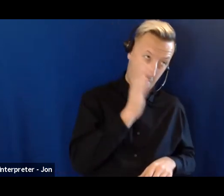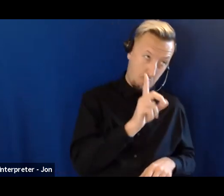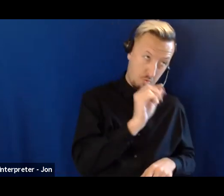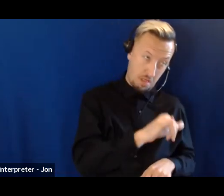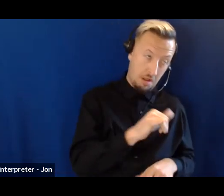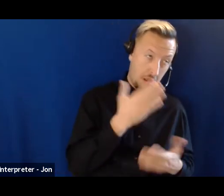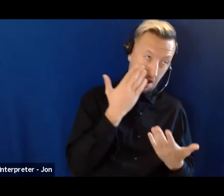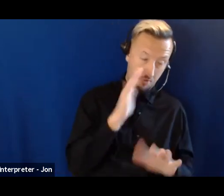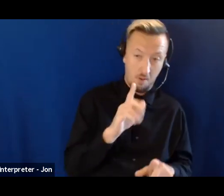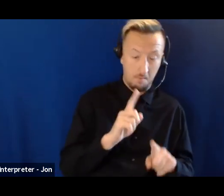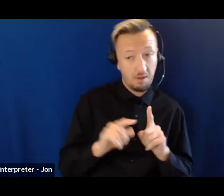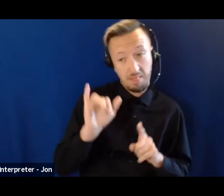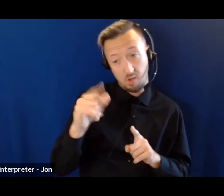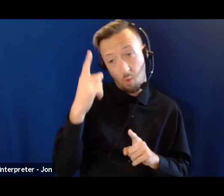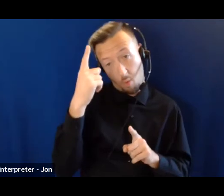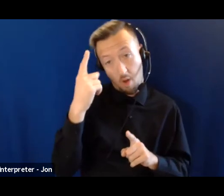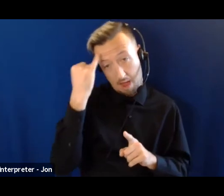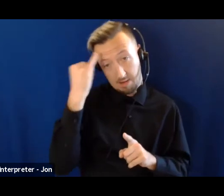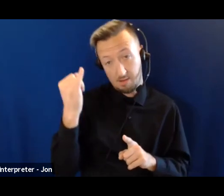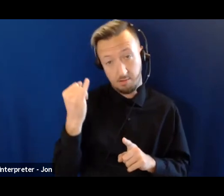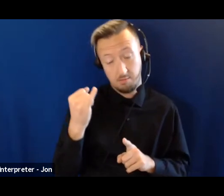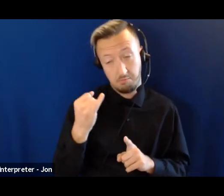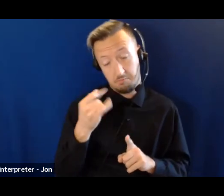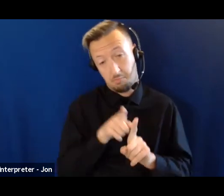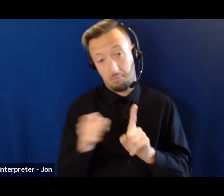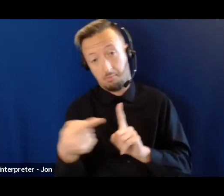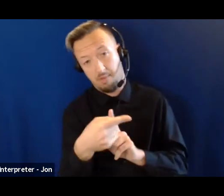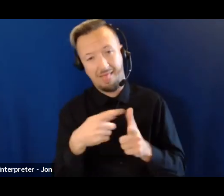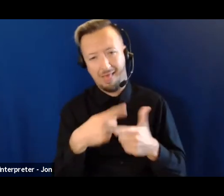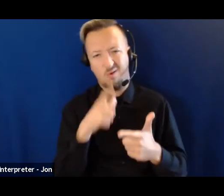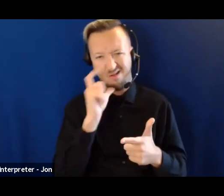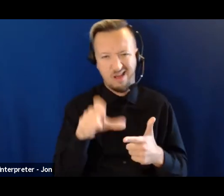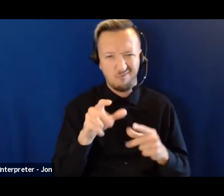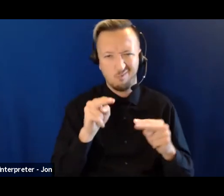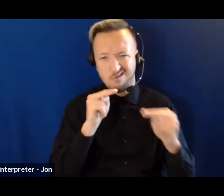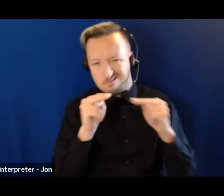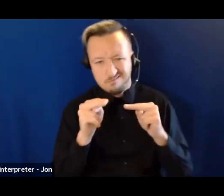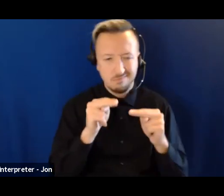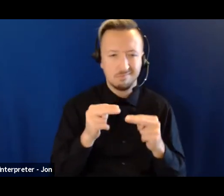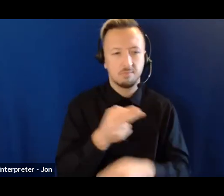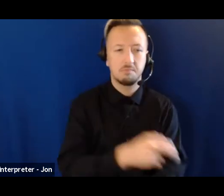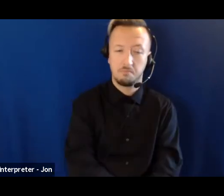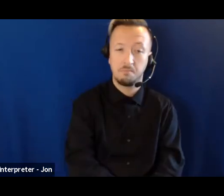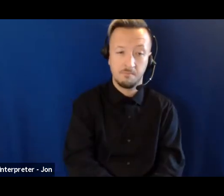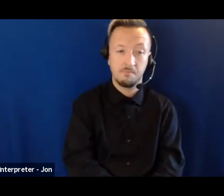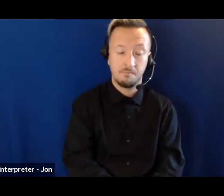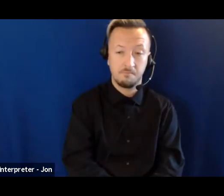but yeah, that's definitely a way to get around it and not have to deal with the negotiations and the frustrations of that.